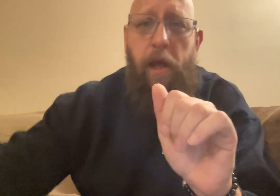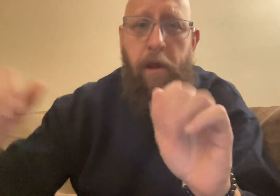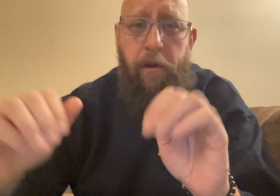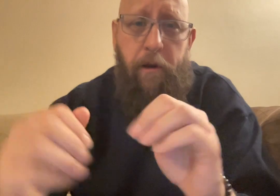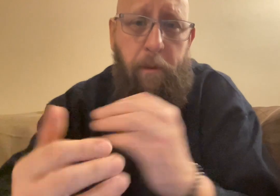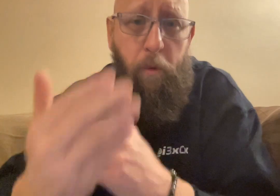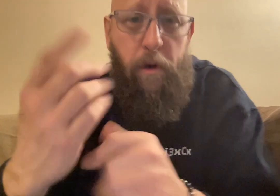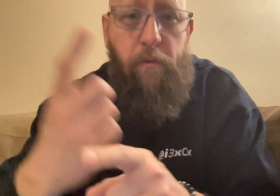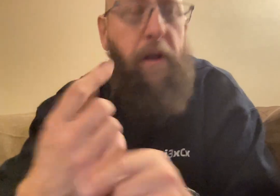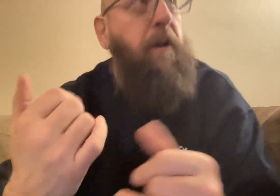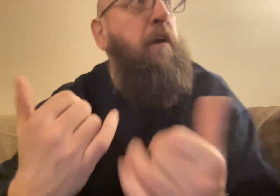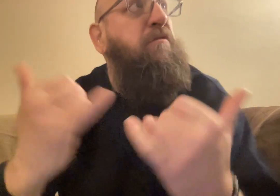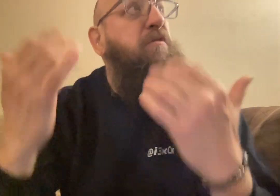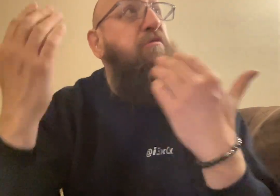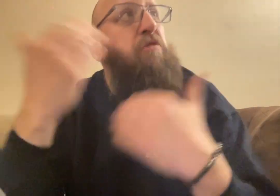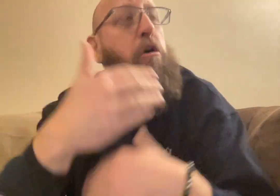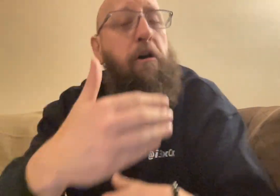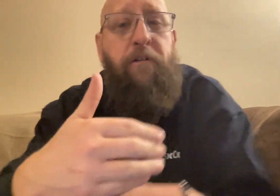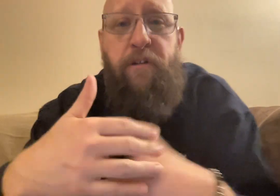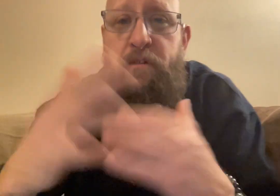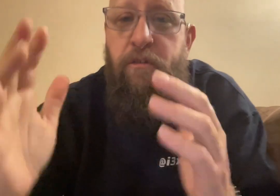5:08 a.m. in the morning right now. It's still dark and everything.